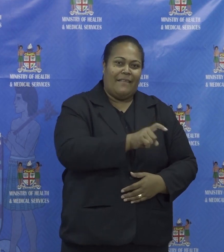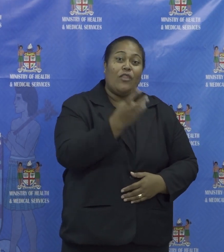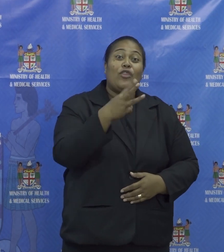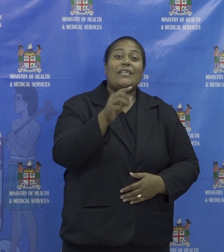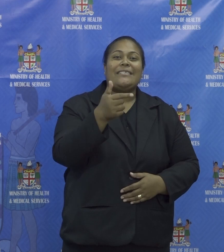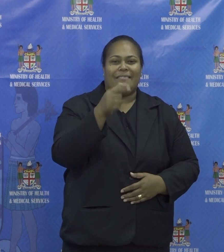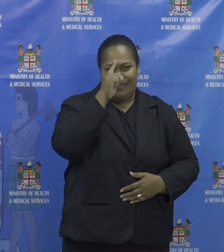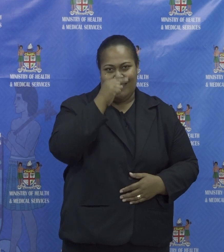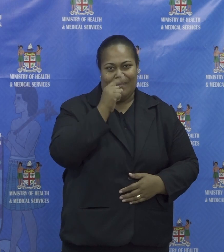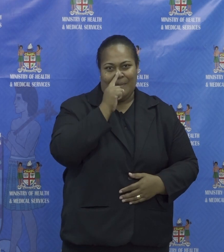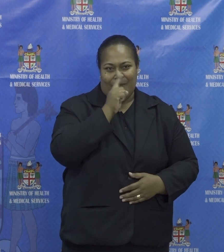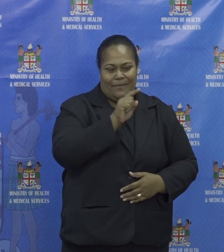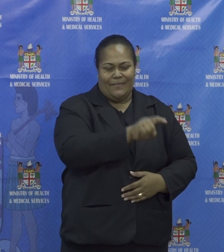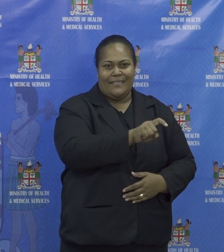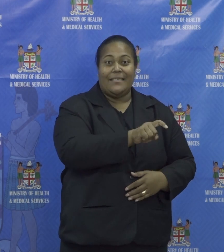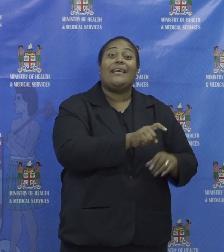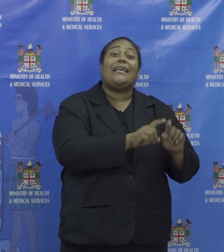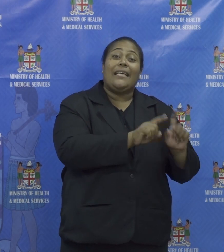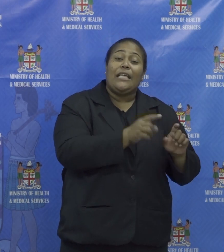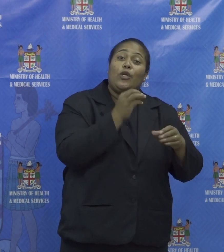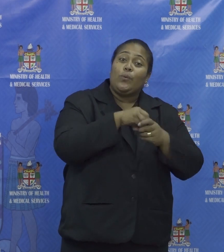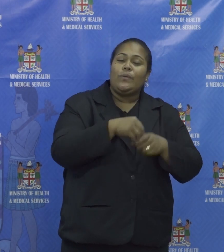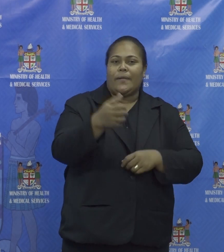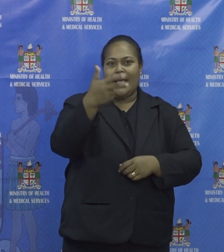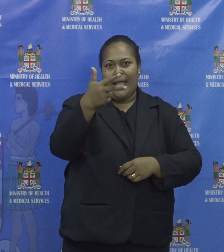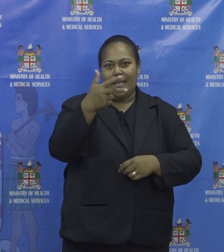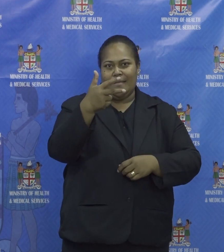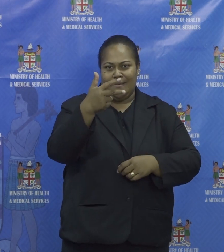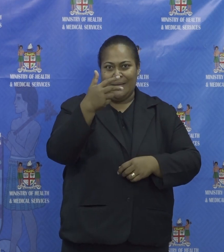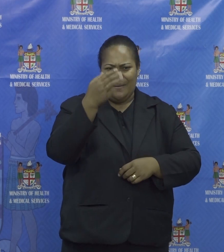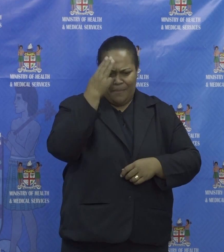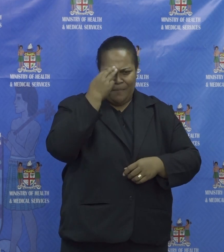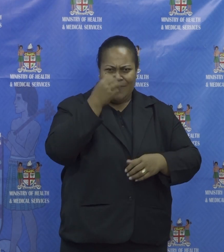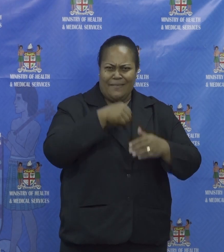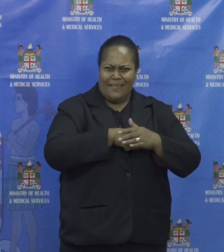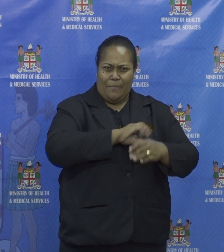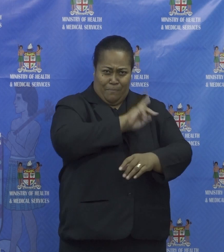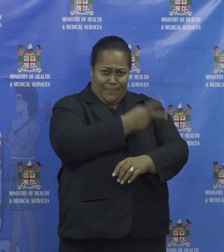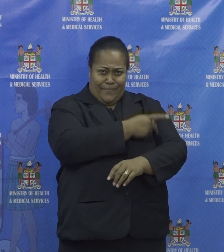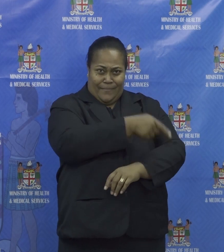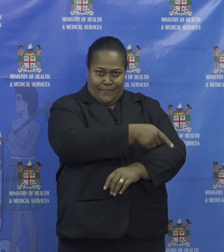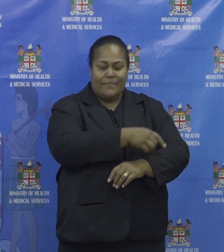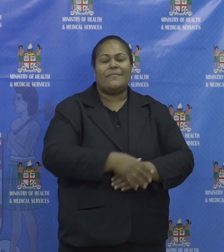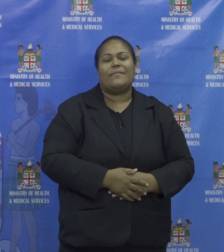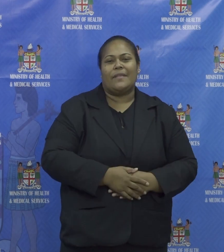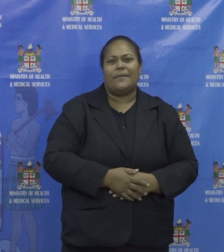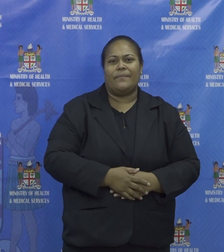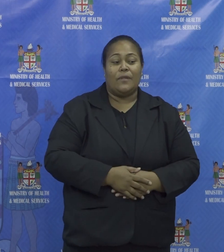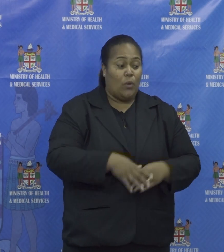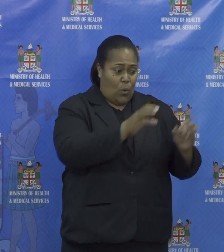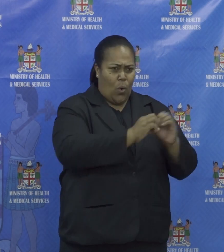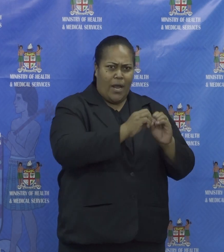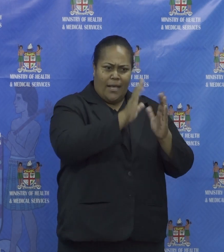patients, including 8 mothers. The hospital team are organizing a roster which